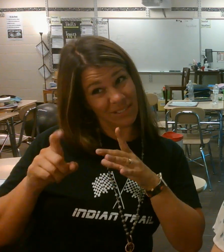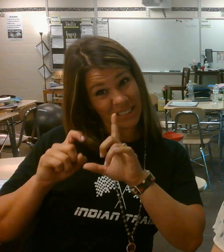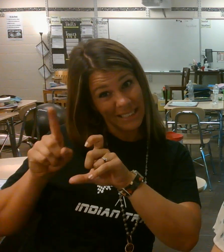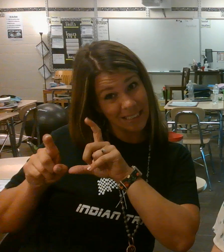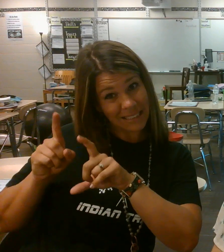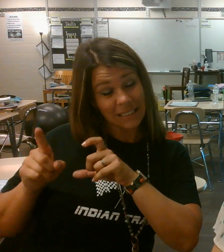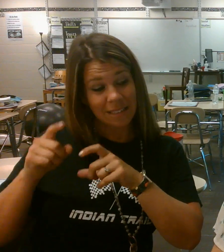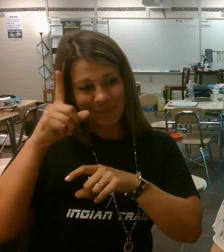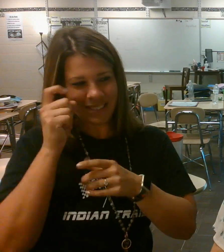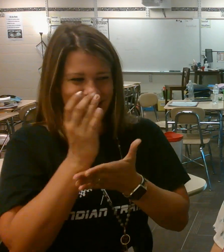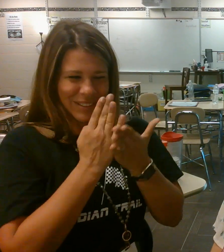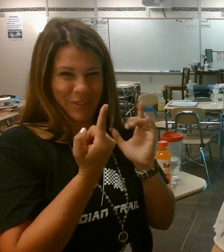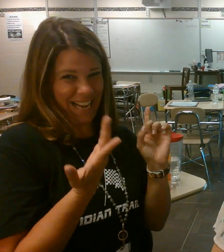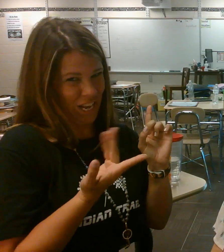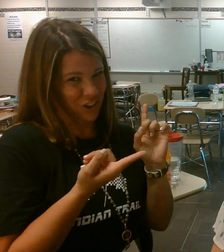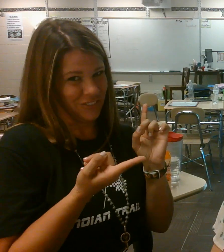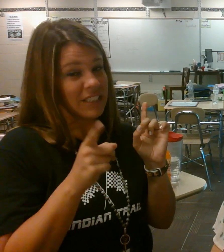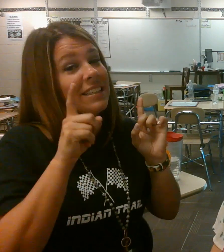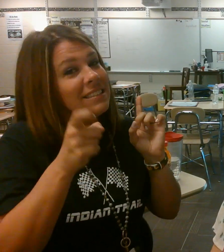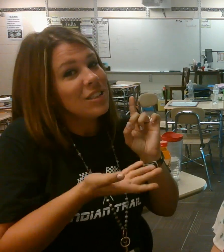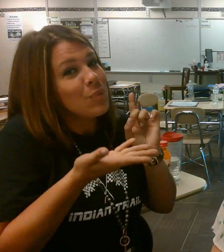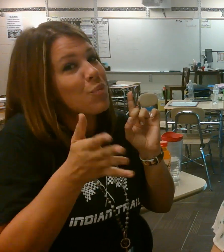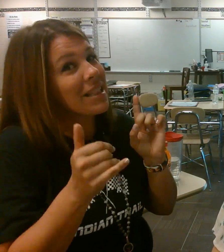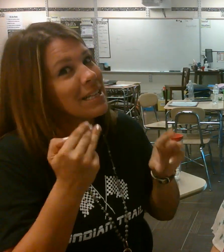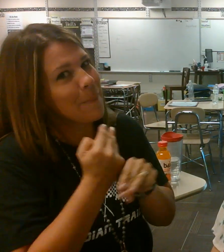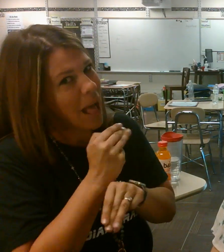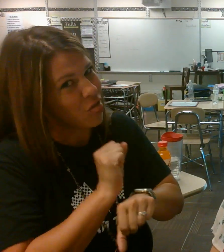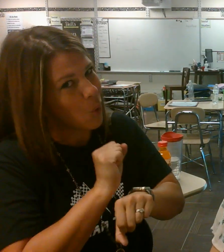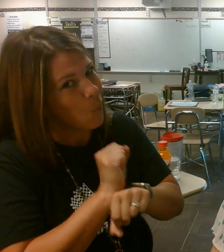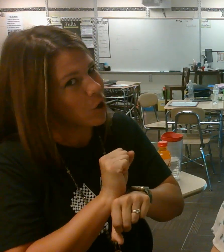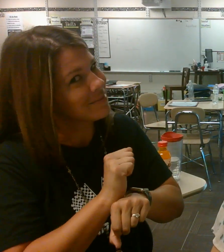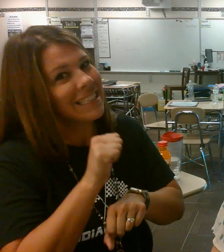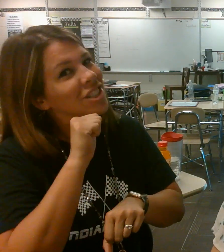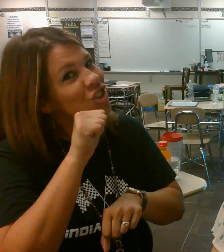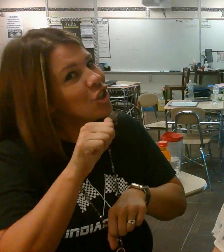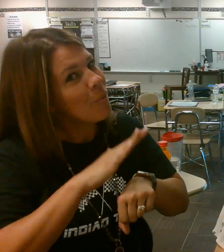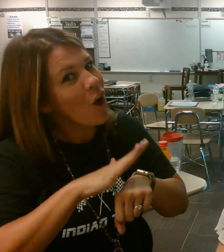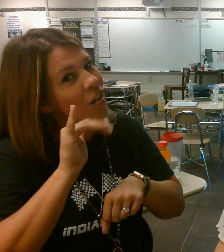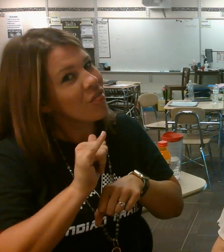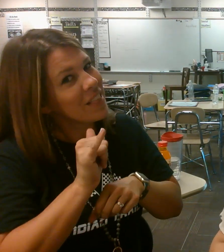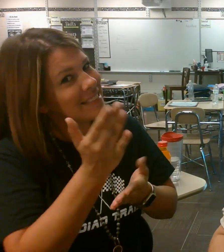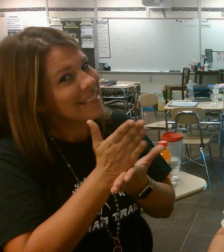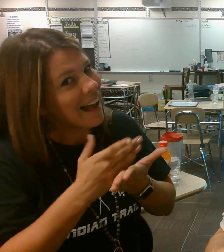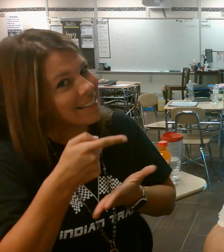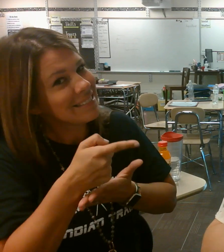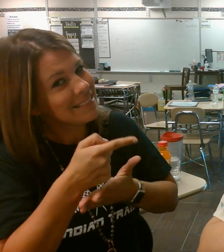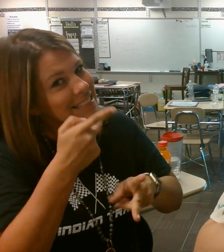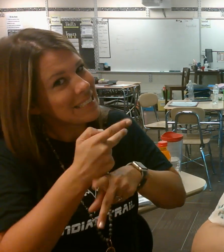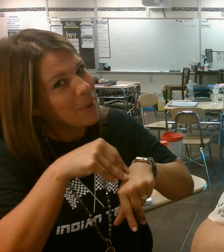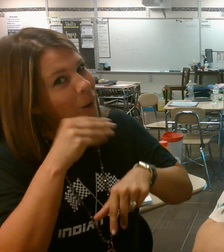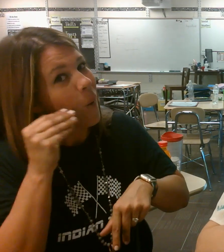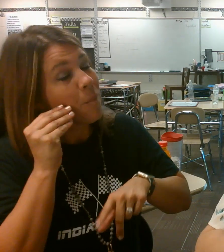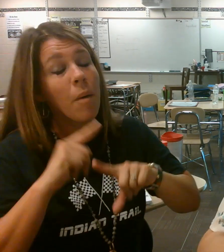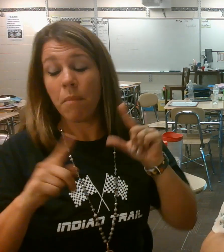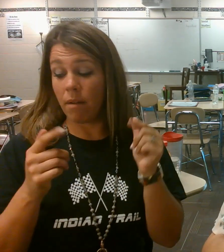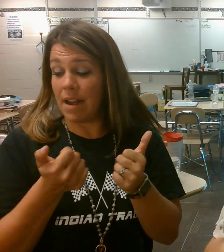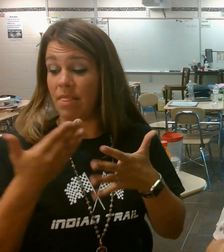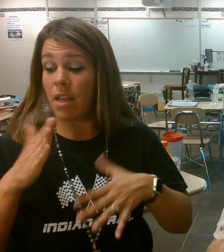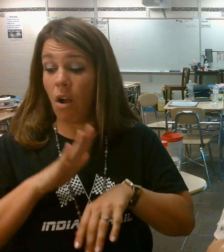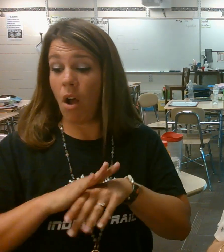example, someone here needs to turn in this math work. This should not be kept at home. But anything on the return to school